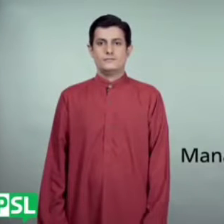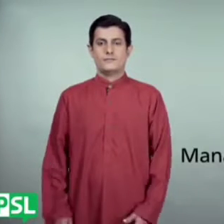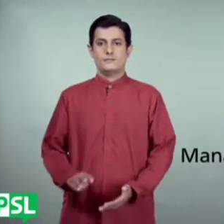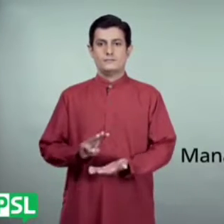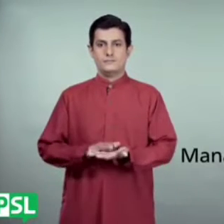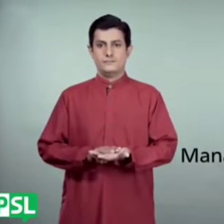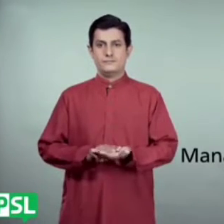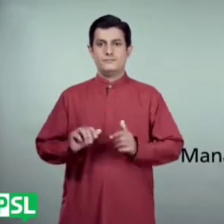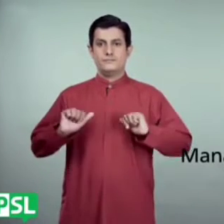Manager's scarf.